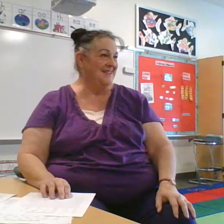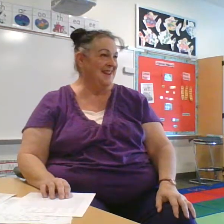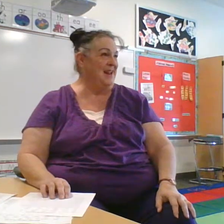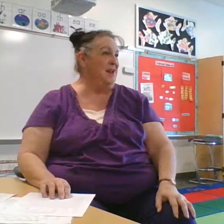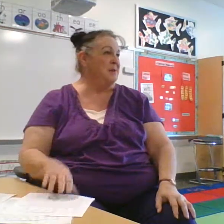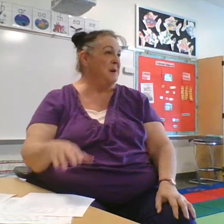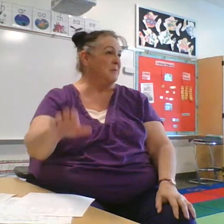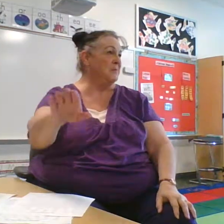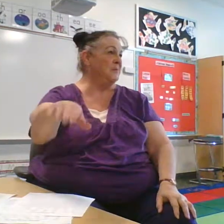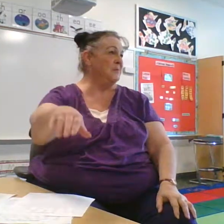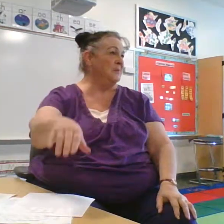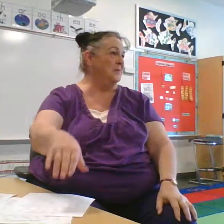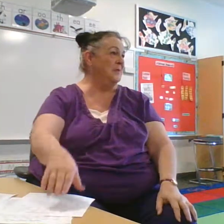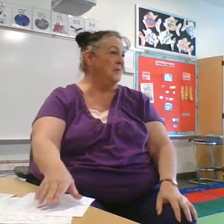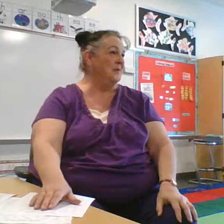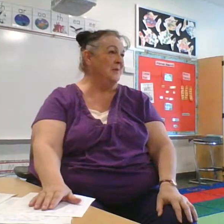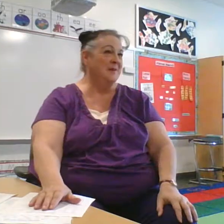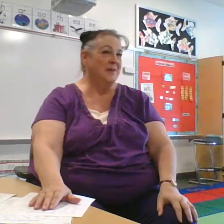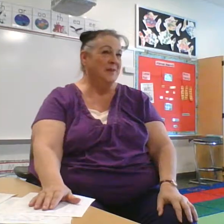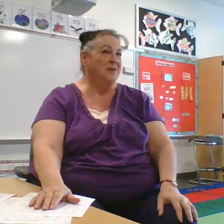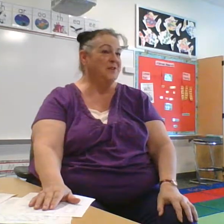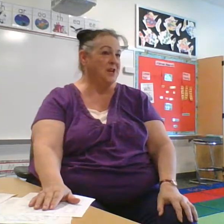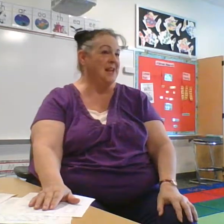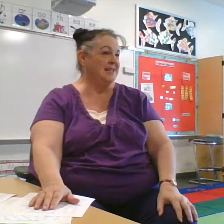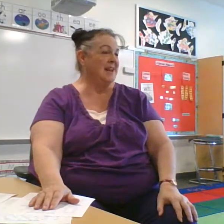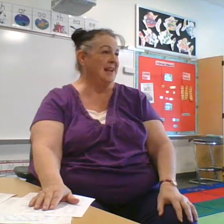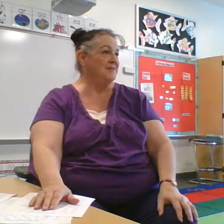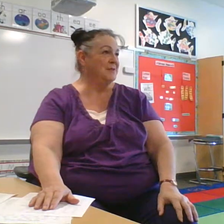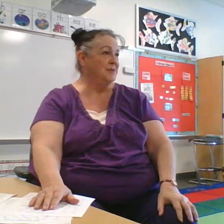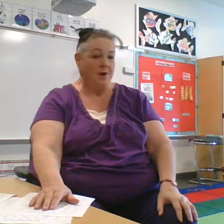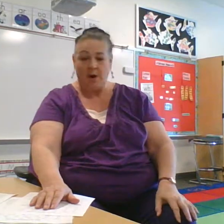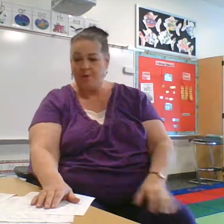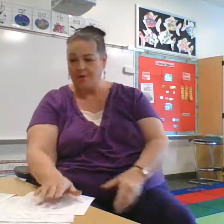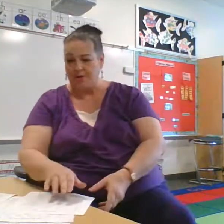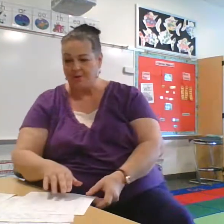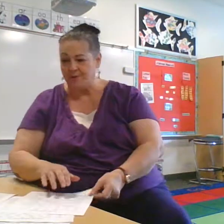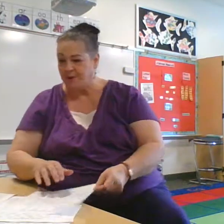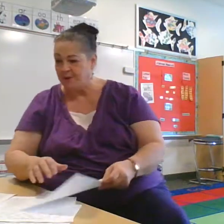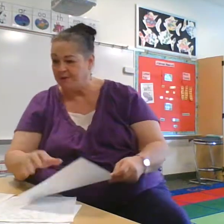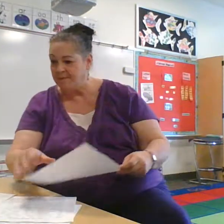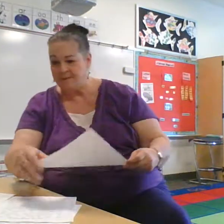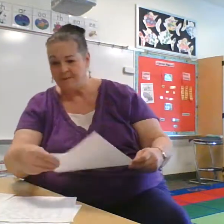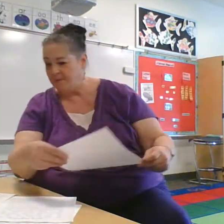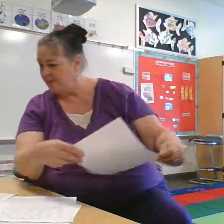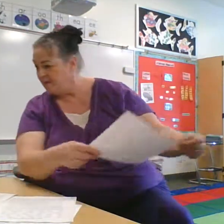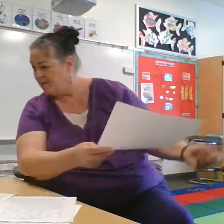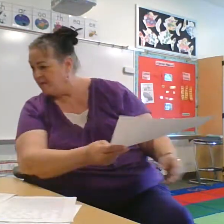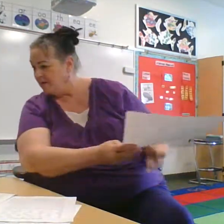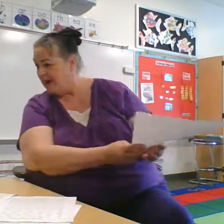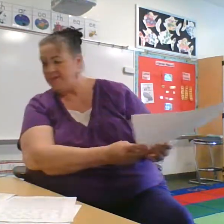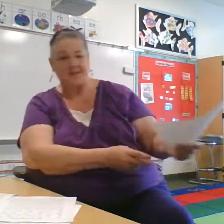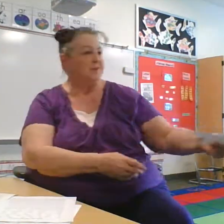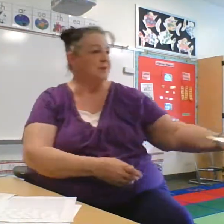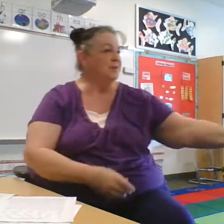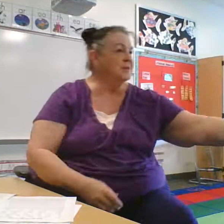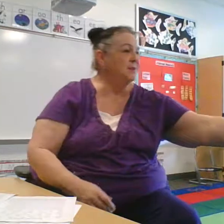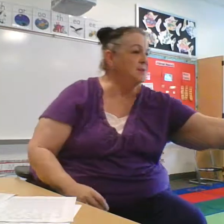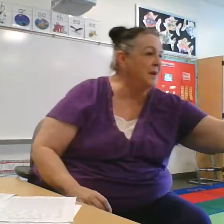Okay. Do you have lesson 10? Yeah. She has it. I Can get I it. borrow your Oh, paper? sure. Sorry. I have several, so Oh, it's thank okay.